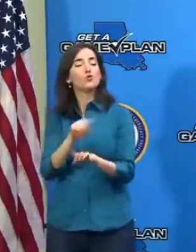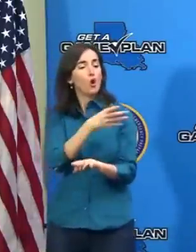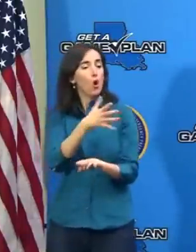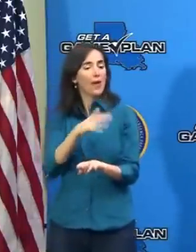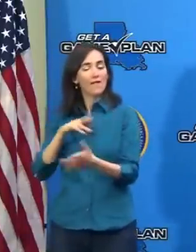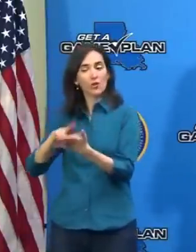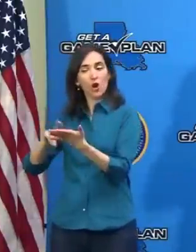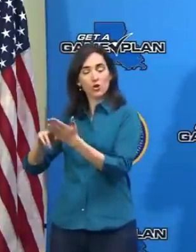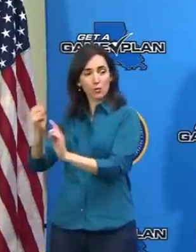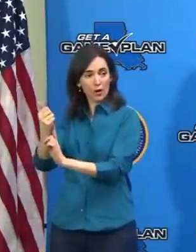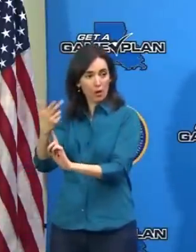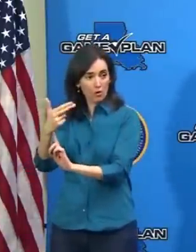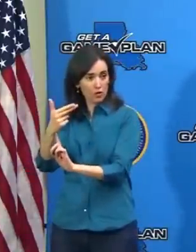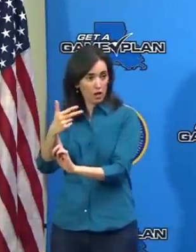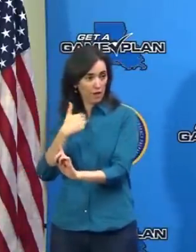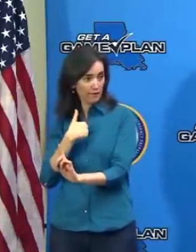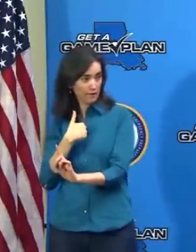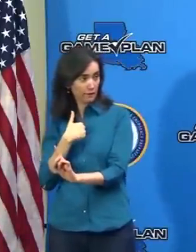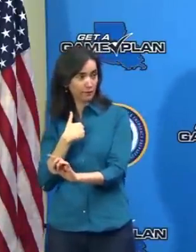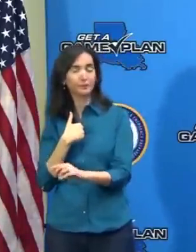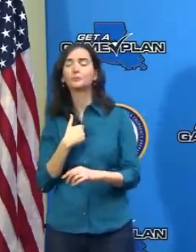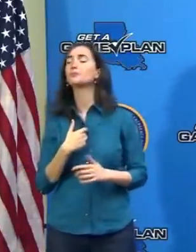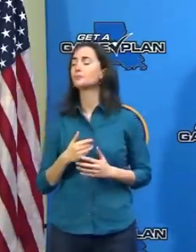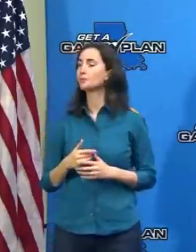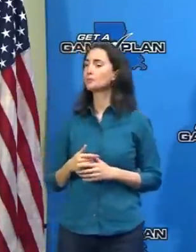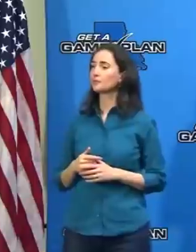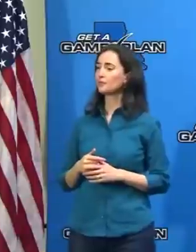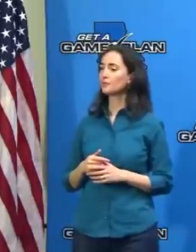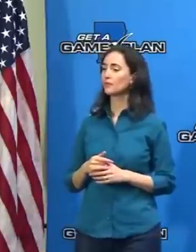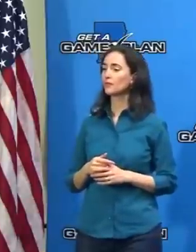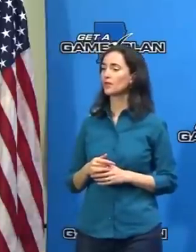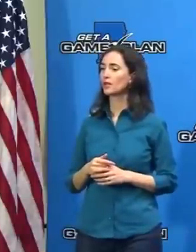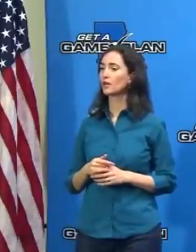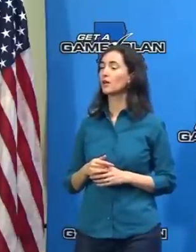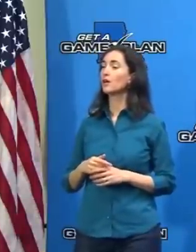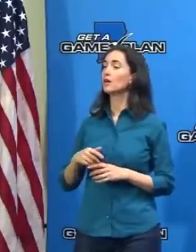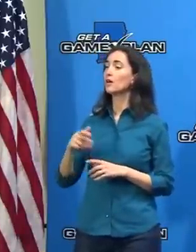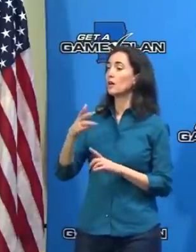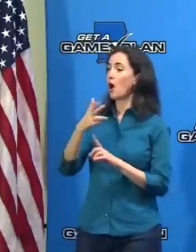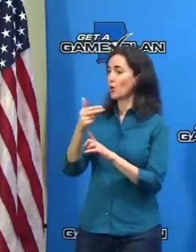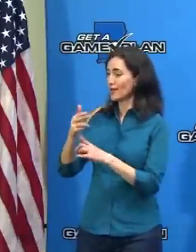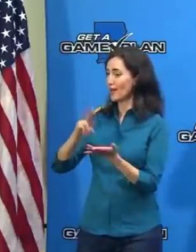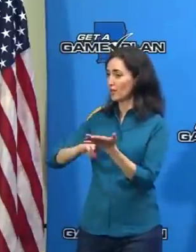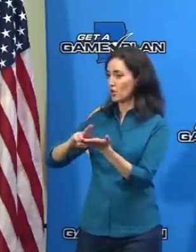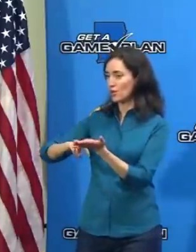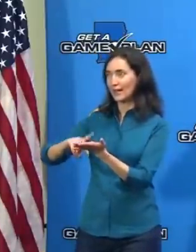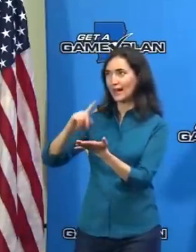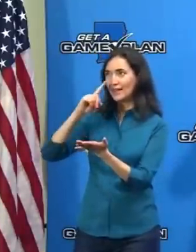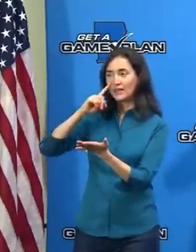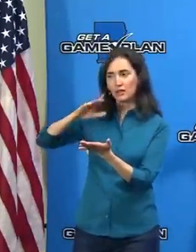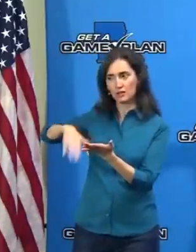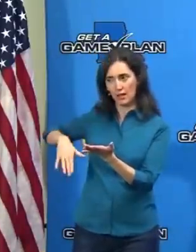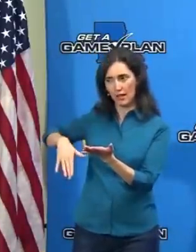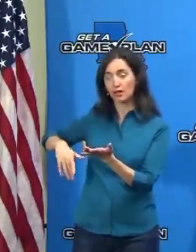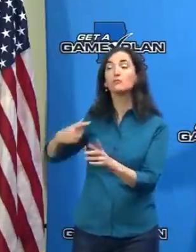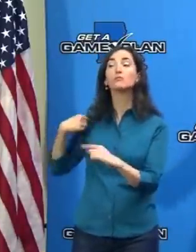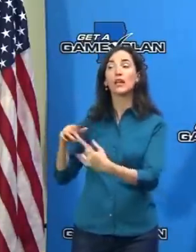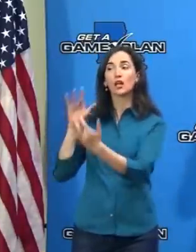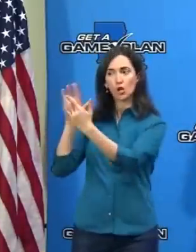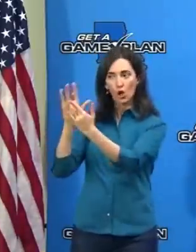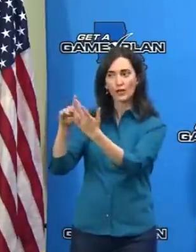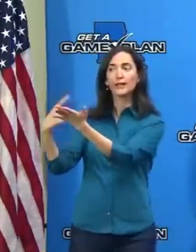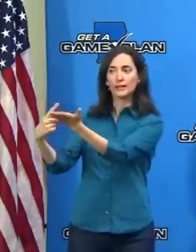might? Yeah. I don't believe we have a contract for hotels yet. Now, we have been talking to hotels. We know